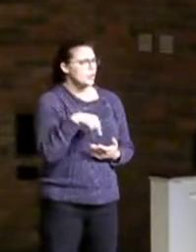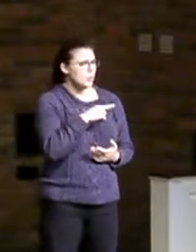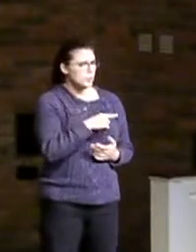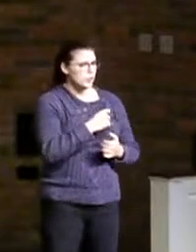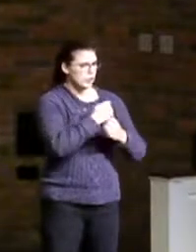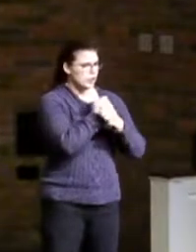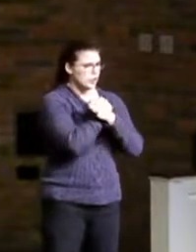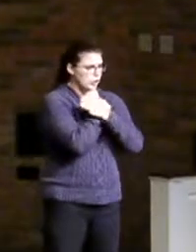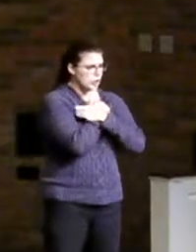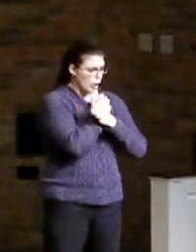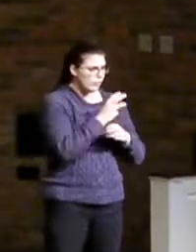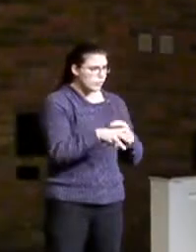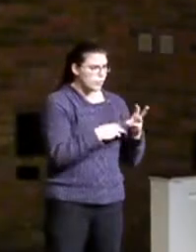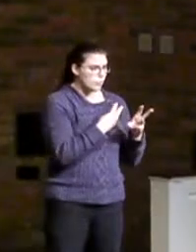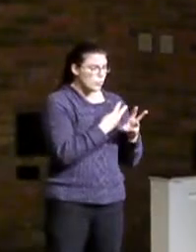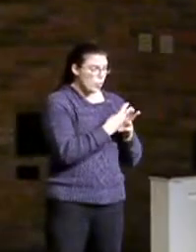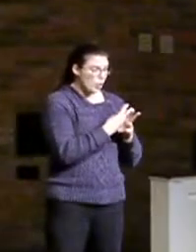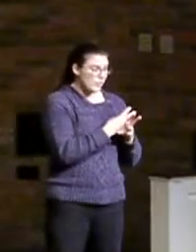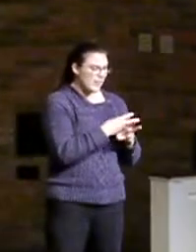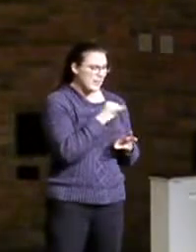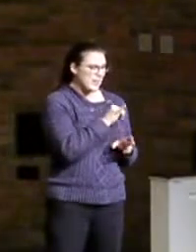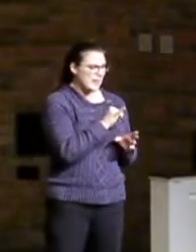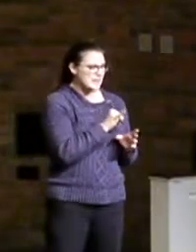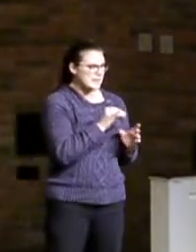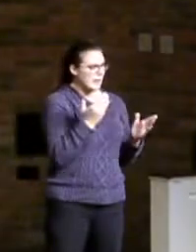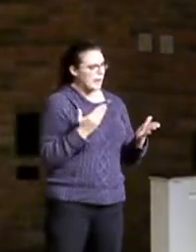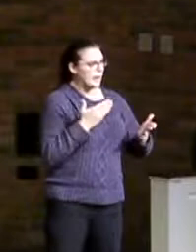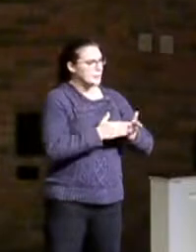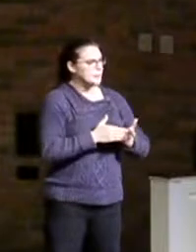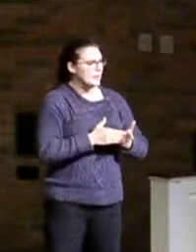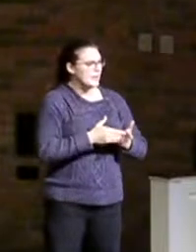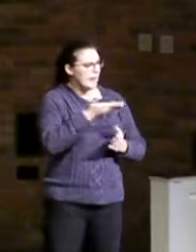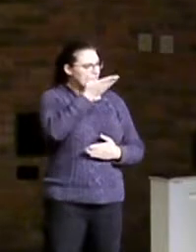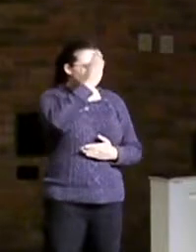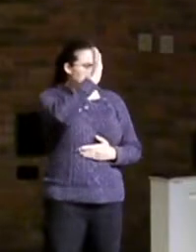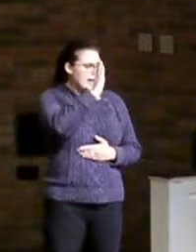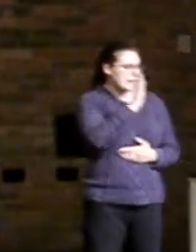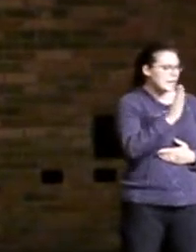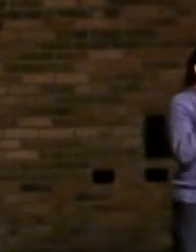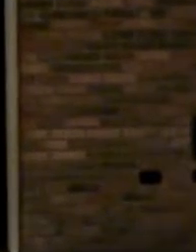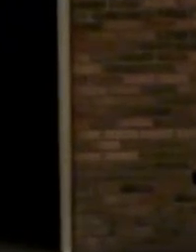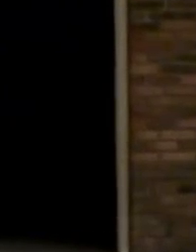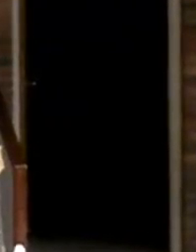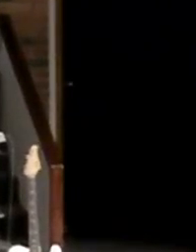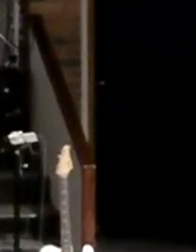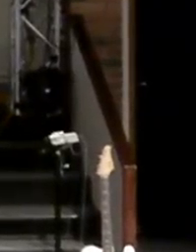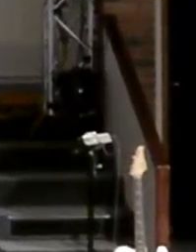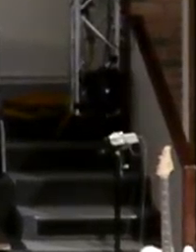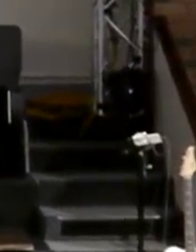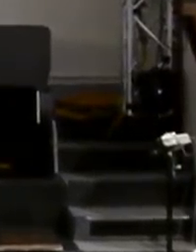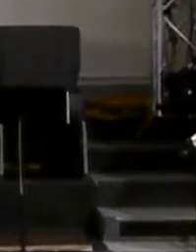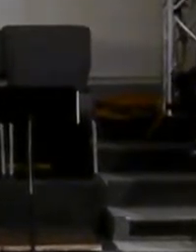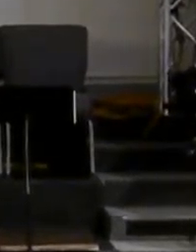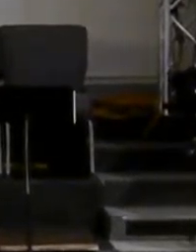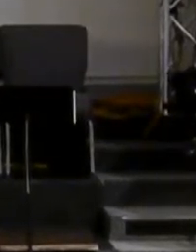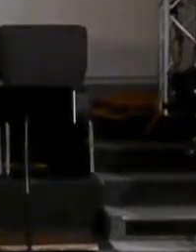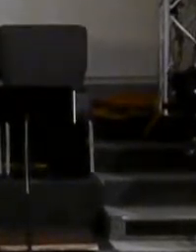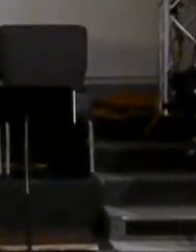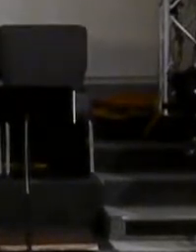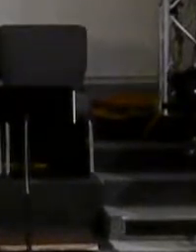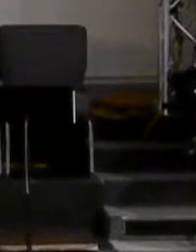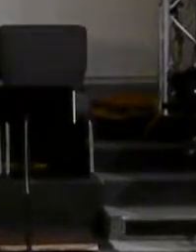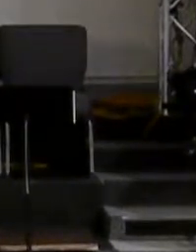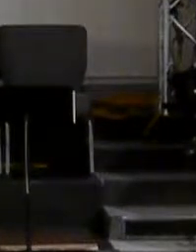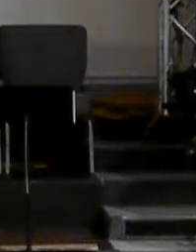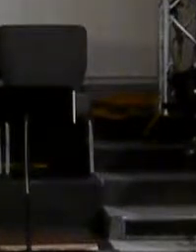Love of the world is enmity with God. Isn't that what the word says? It's the toughest challenge of all. Prepare. It's right to prepare for